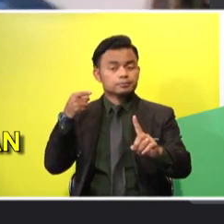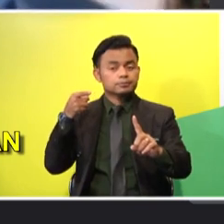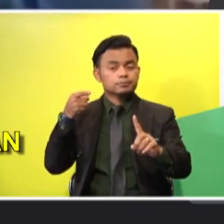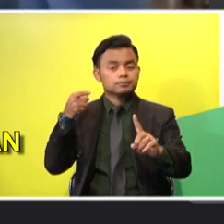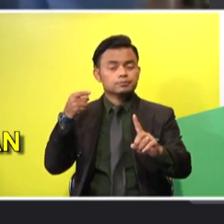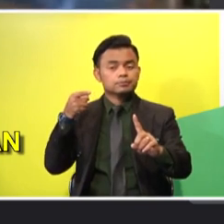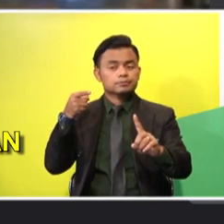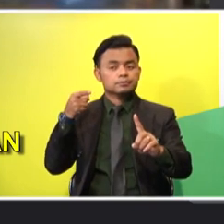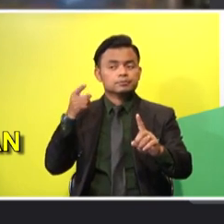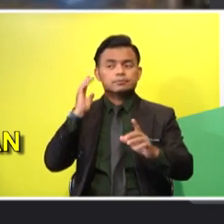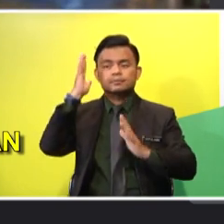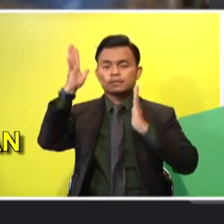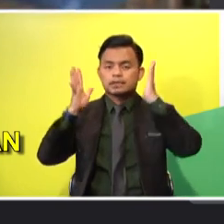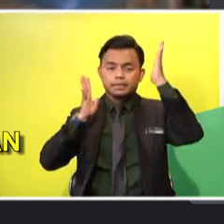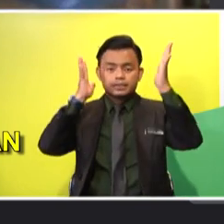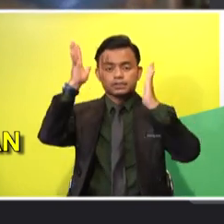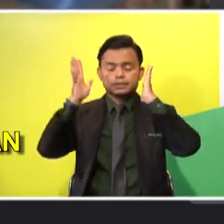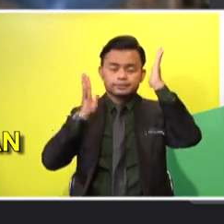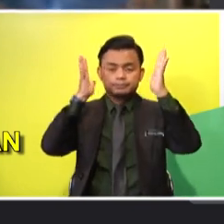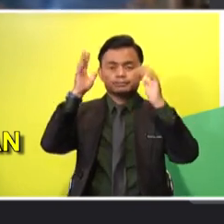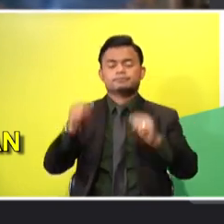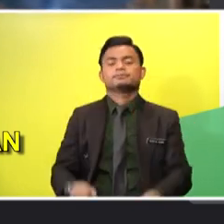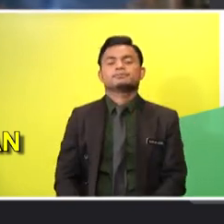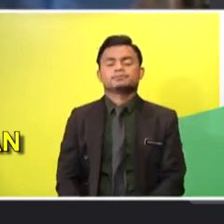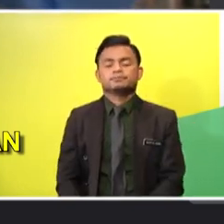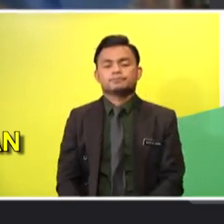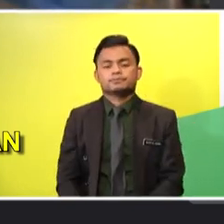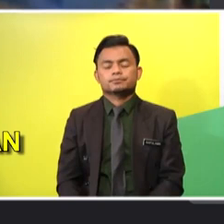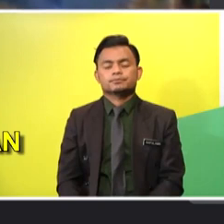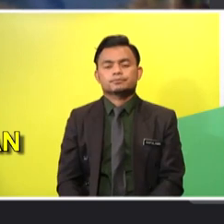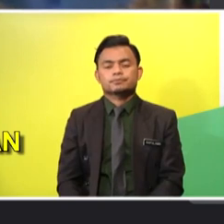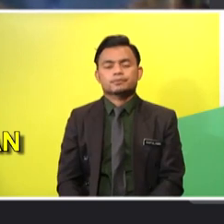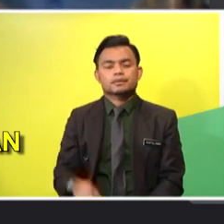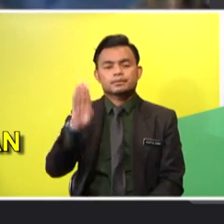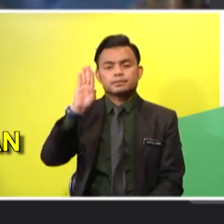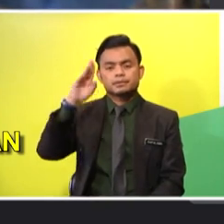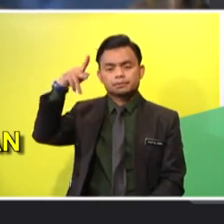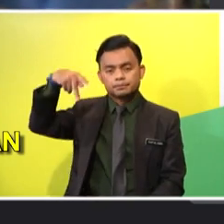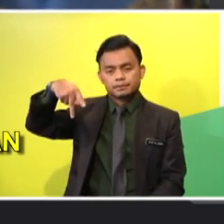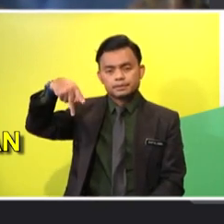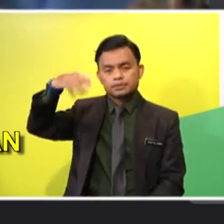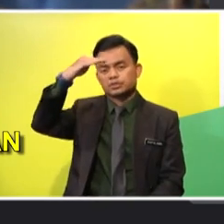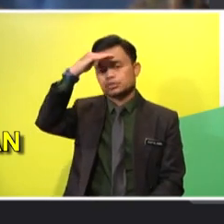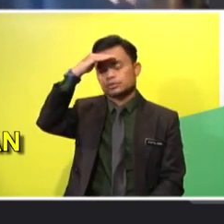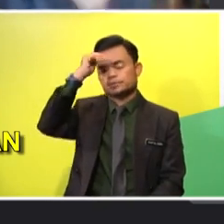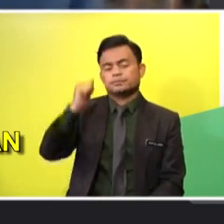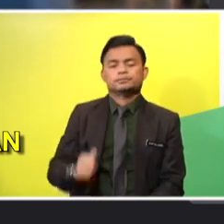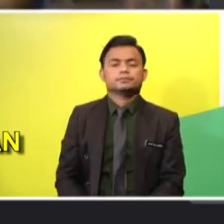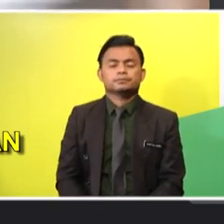Country of Malaysia. Okay, Batu Pahat. Okay.